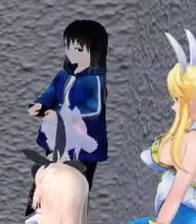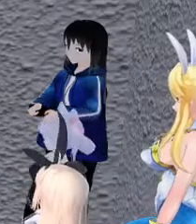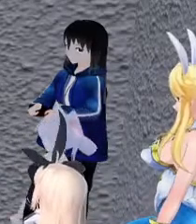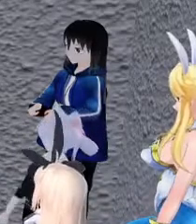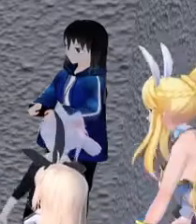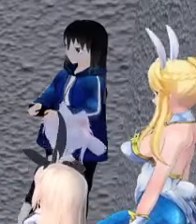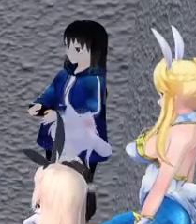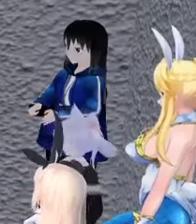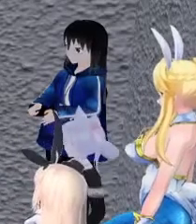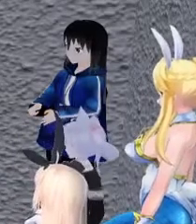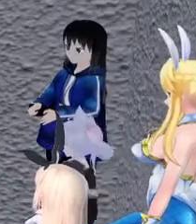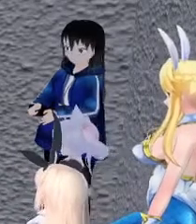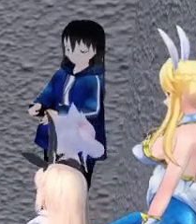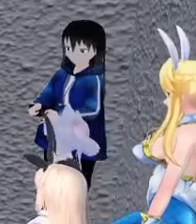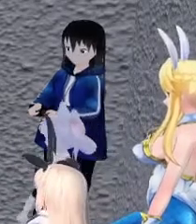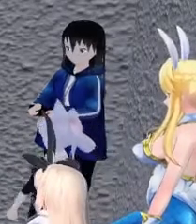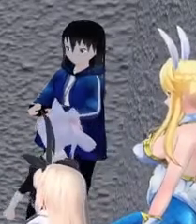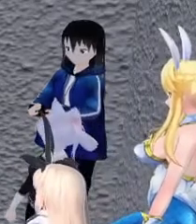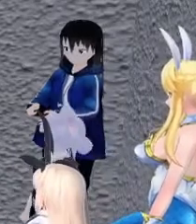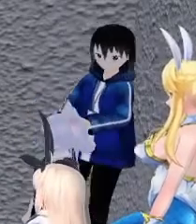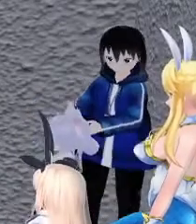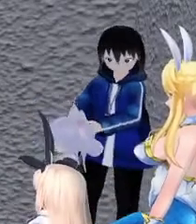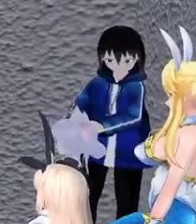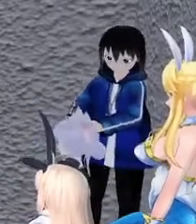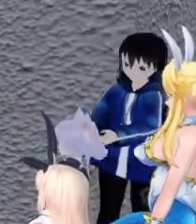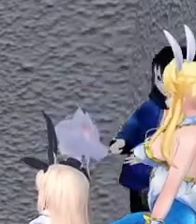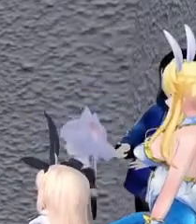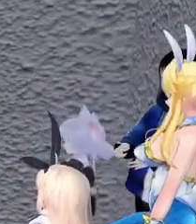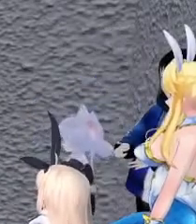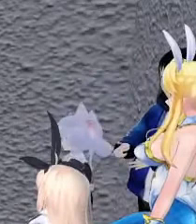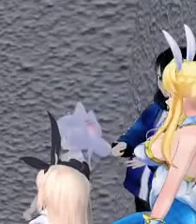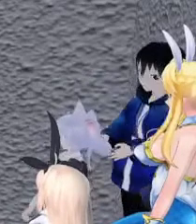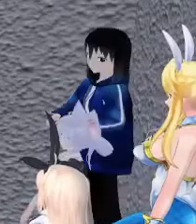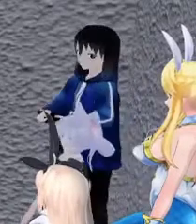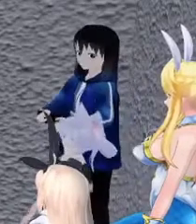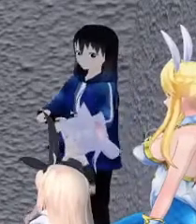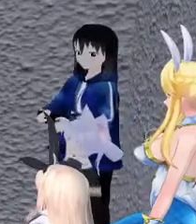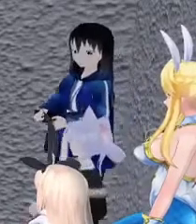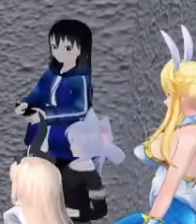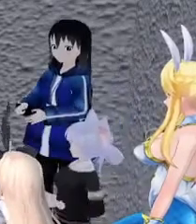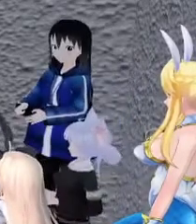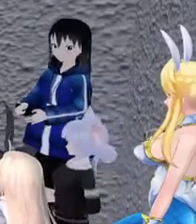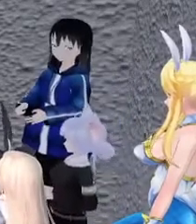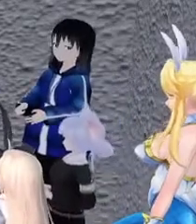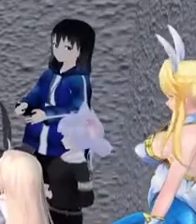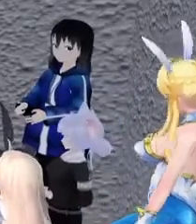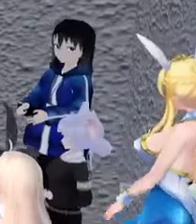he can Not right now. like optimize it at all. alright. Or if that's like impossible at this point. Yeah, no, I'm lagging too much. It's